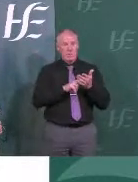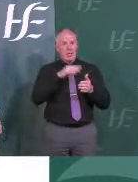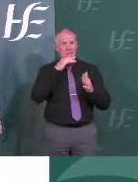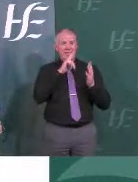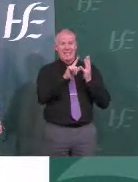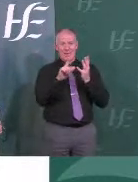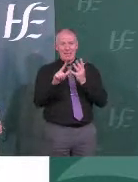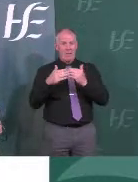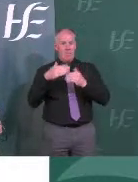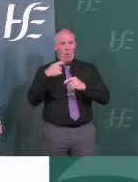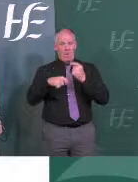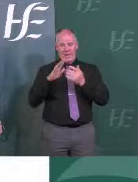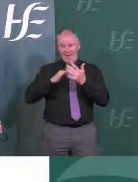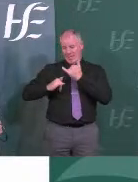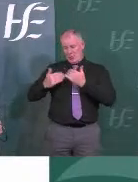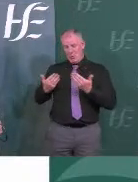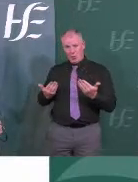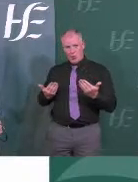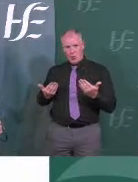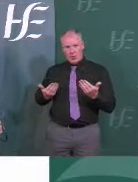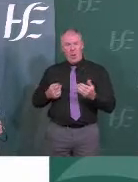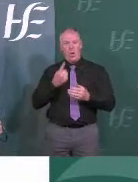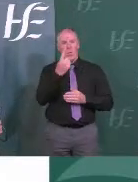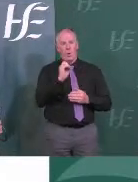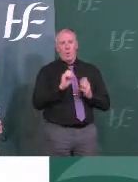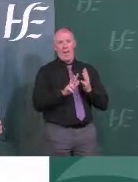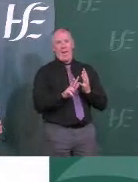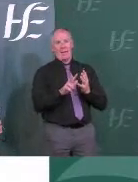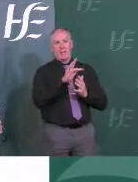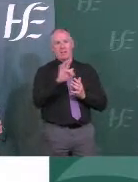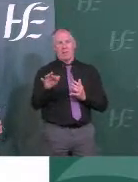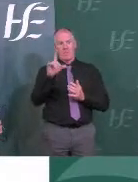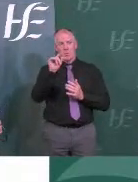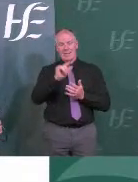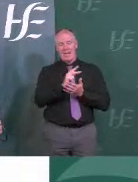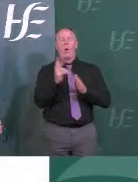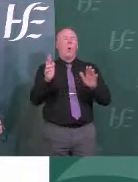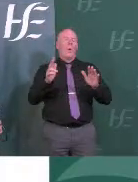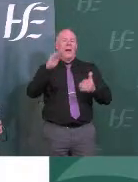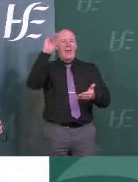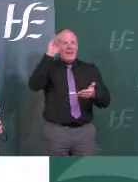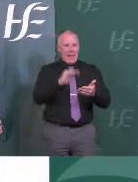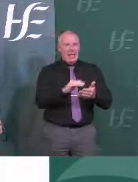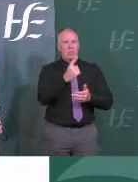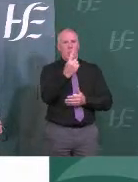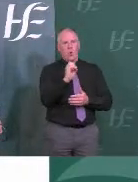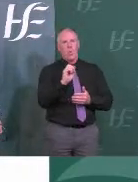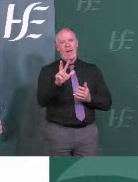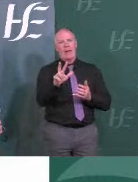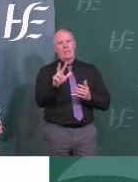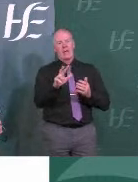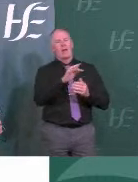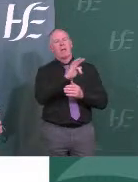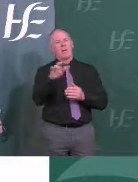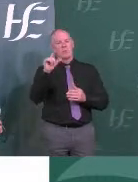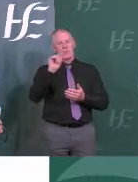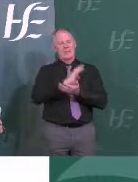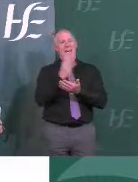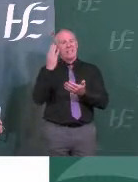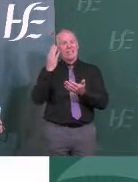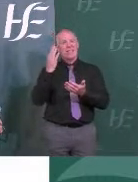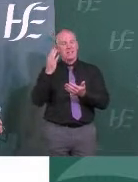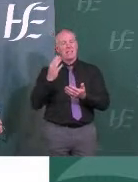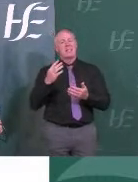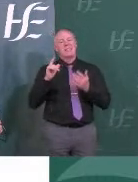77 higher than last year and 108 higher in 2018, or sorry, down 108 in 2019. In the past 7 days, the average